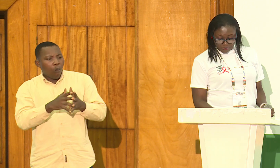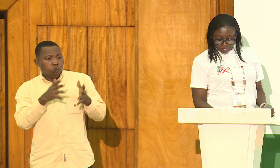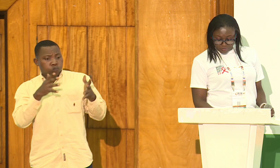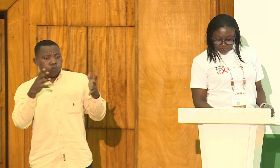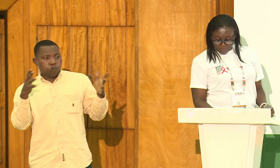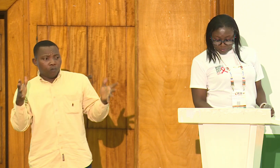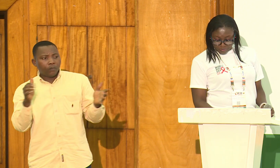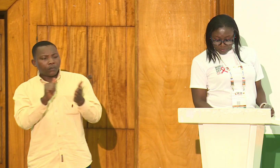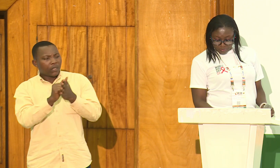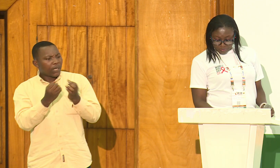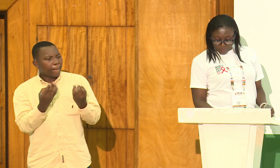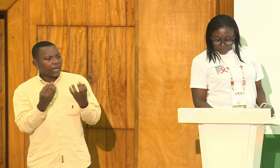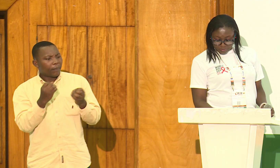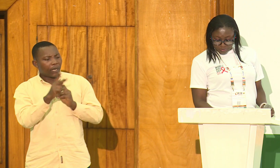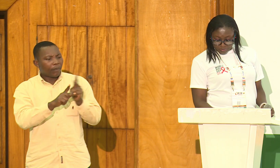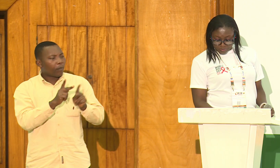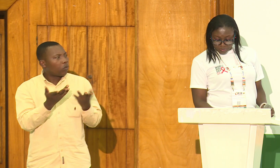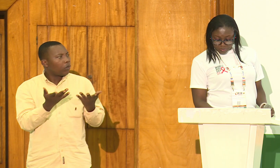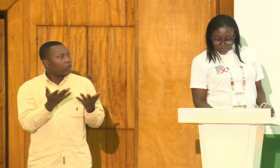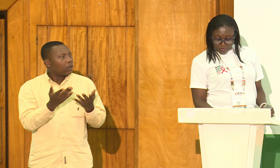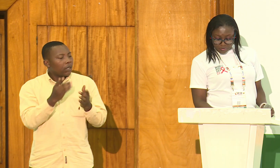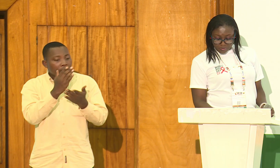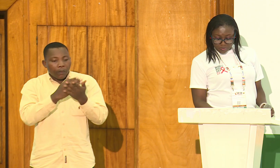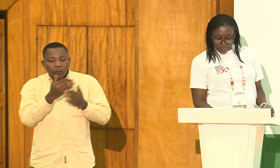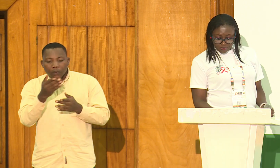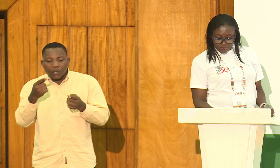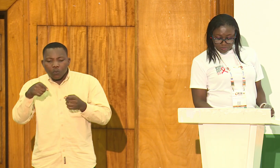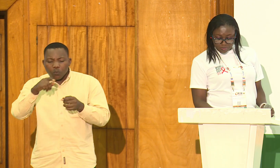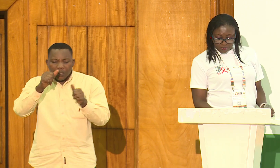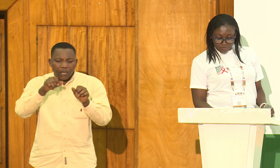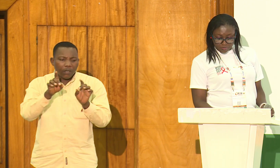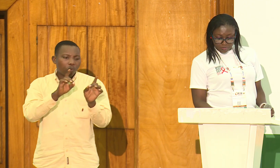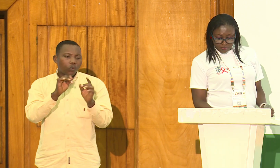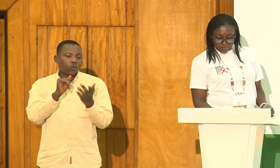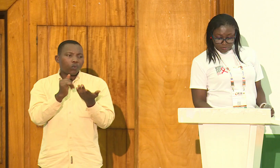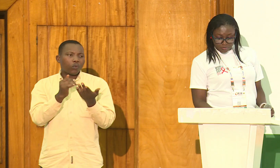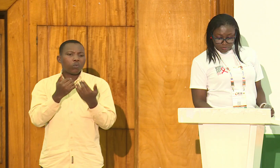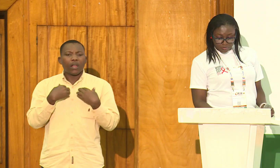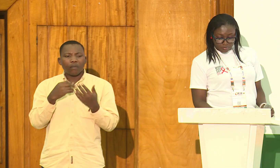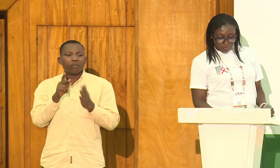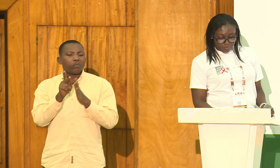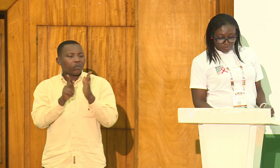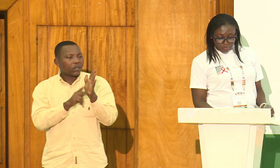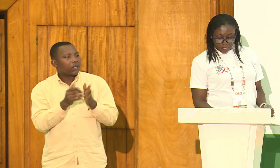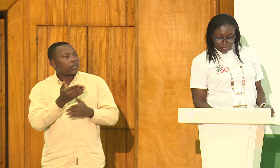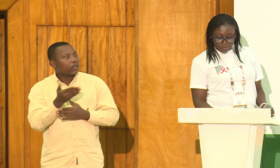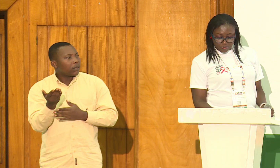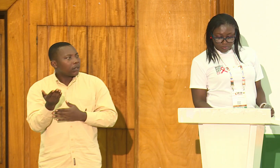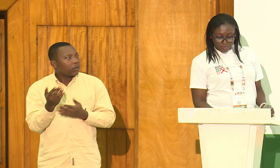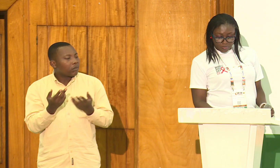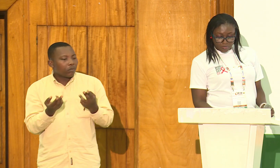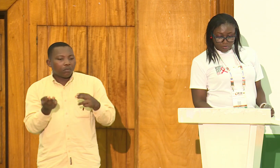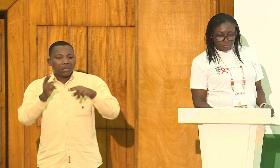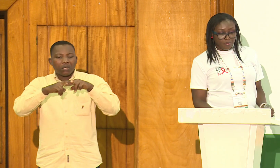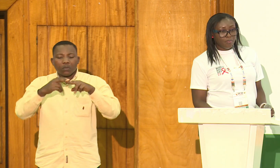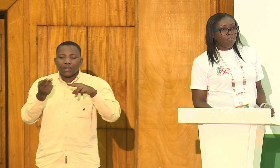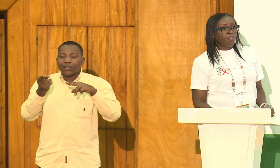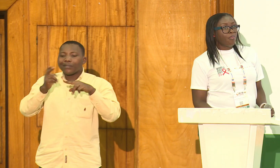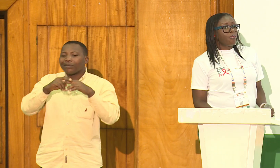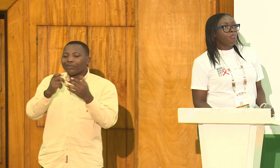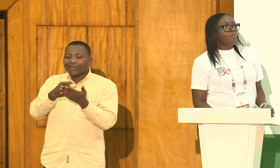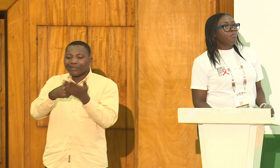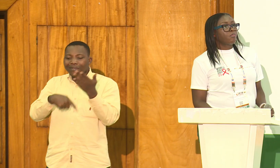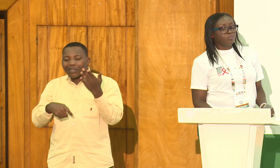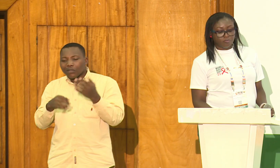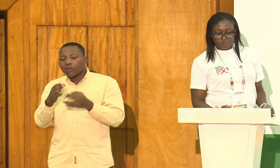people. And some of the things that we can do, there are policy things, increasing tax on